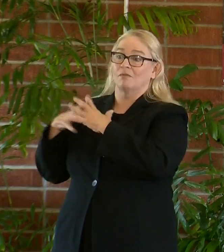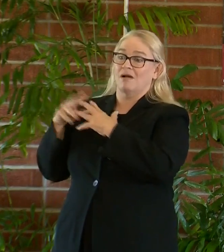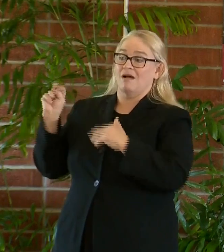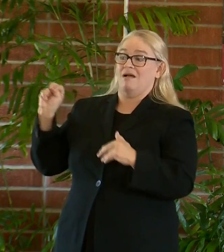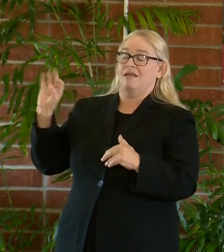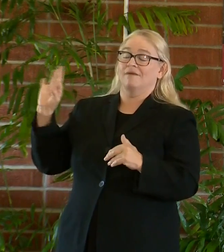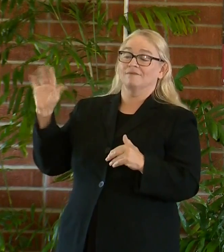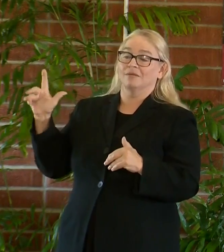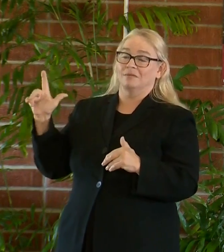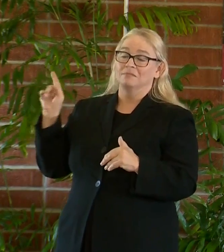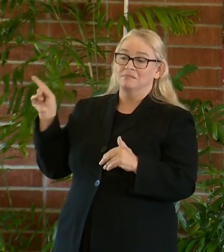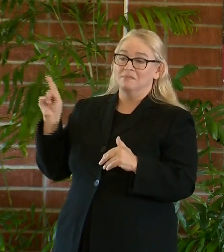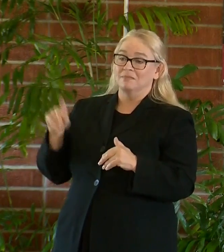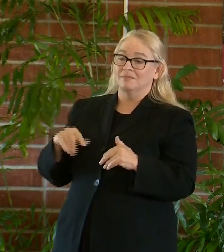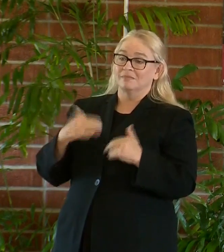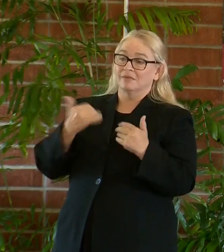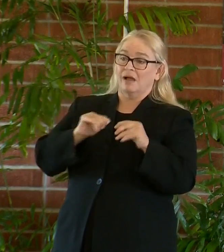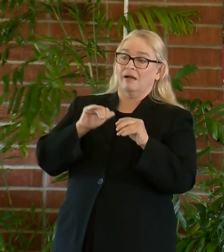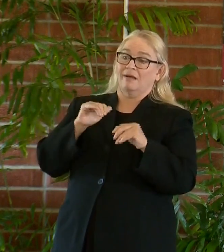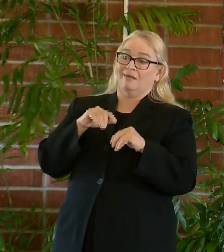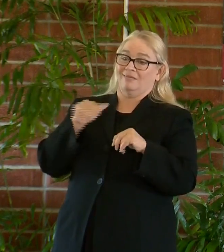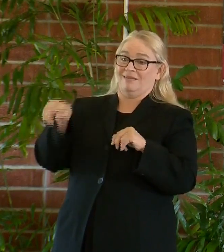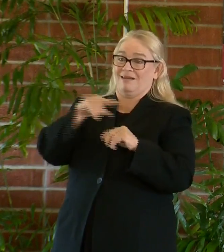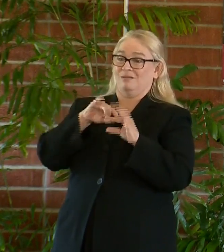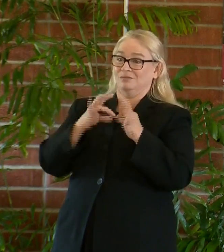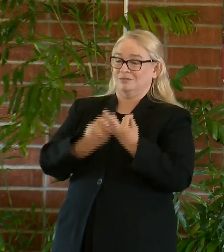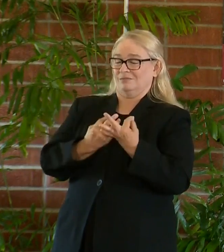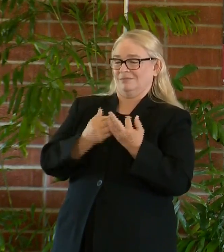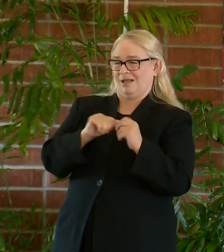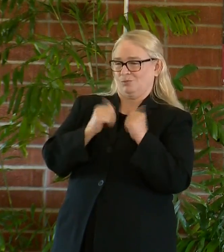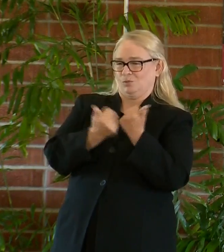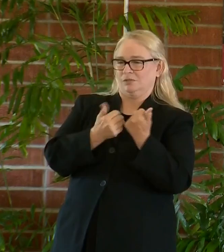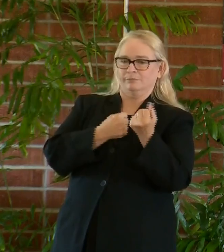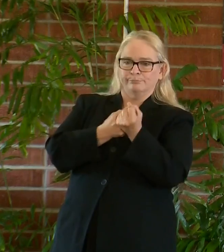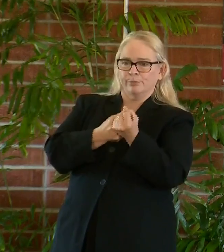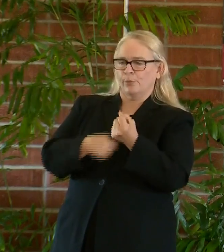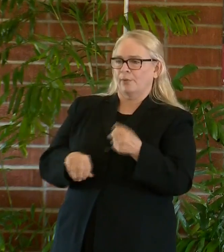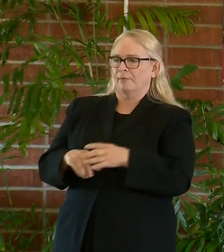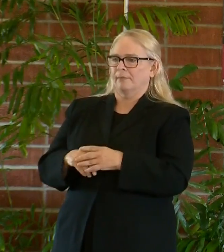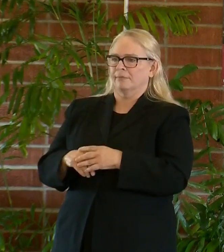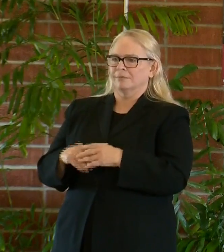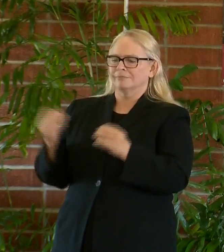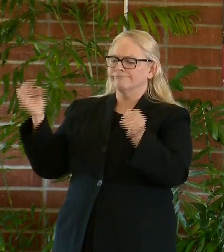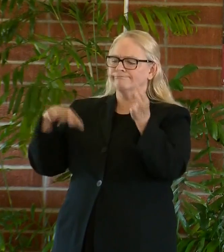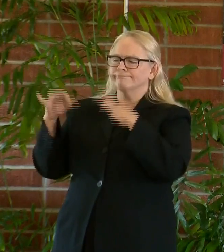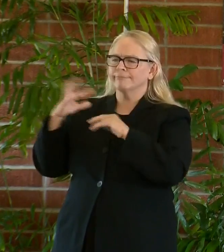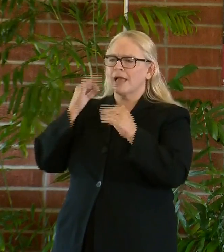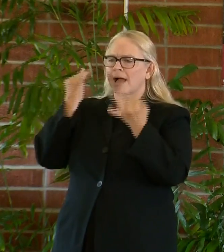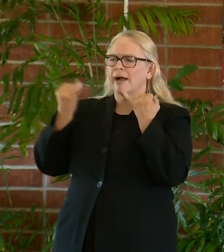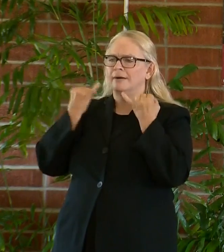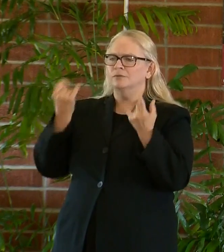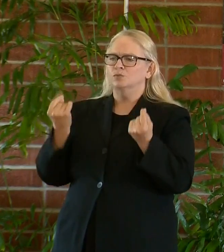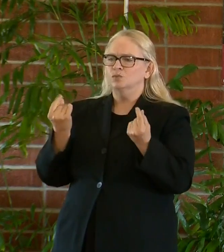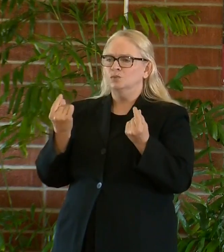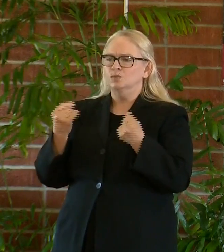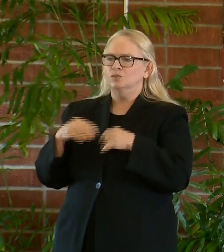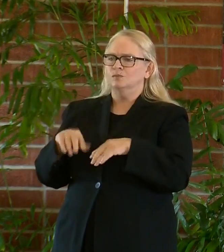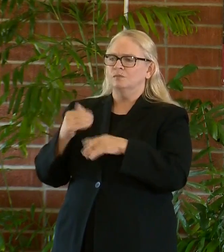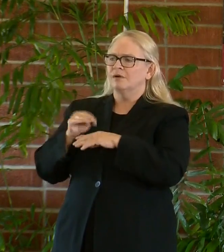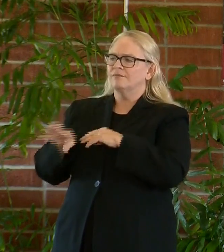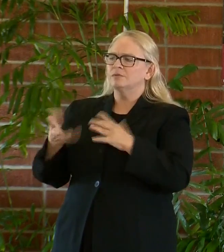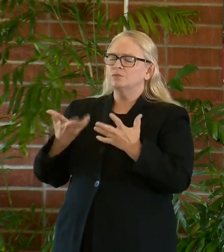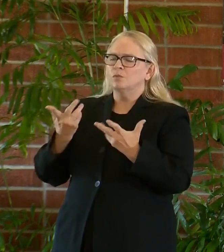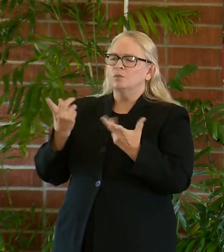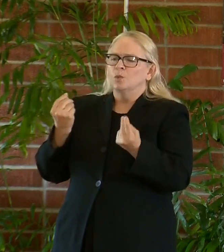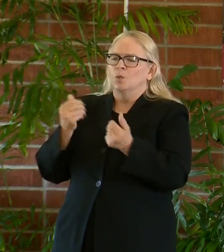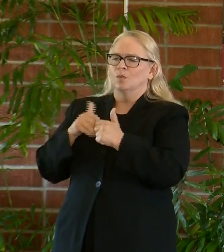Association, working through protocols, offering expertise and advice and exchanging information. So this